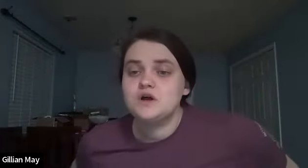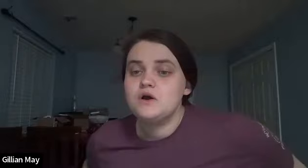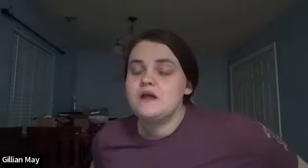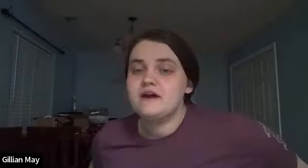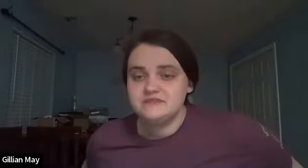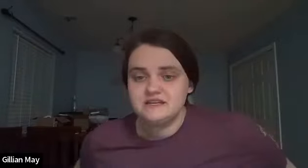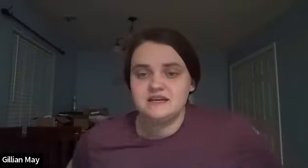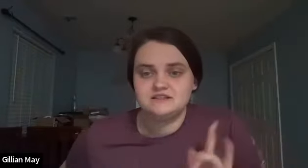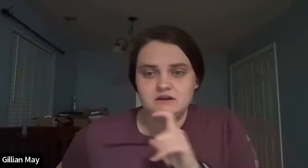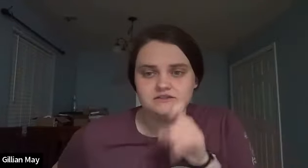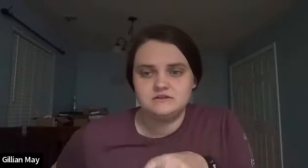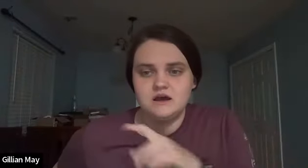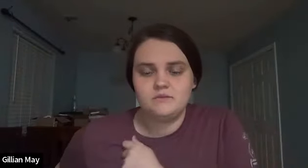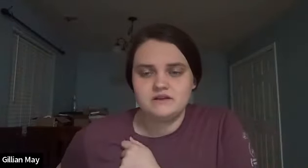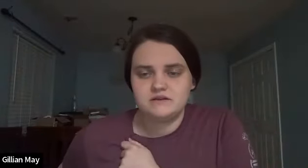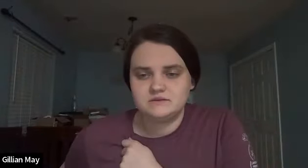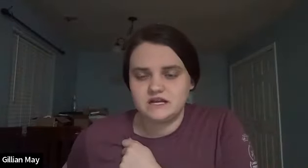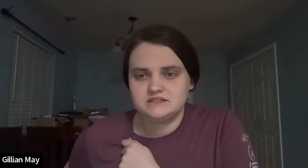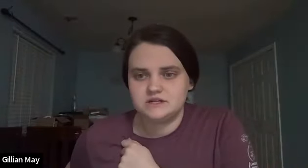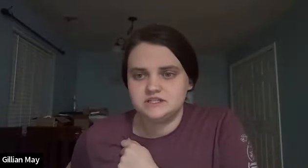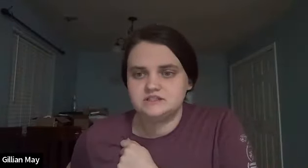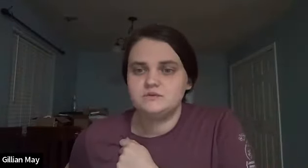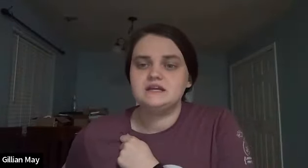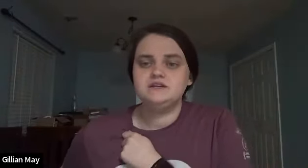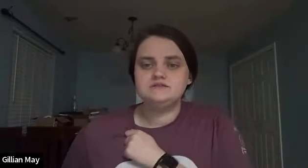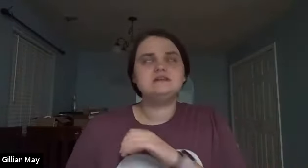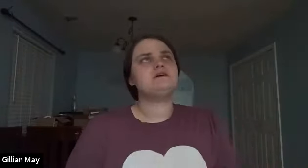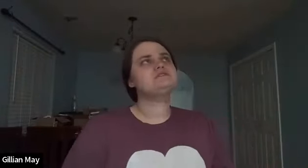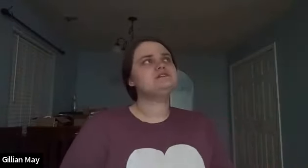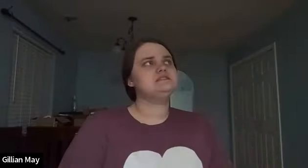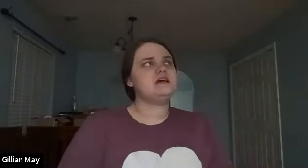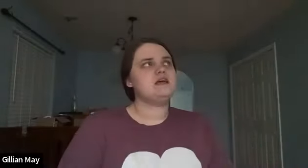So if I'm saying, sorry, someone asked a question. So when I use it, if I was going to say